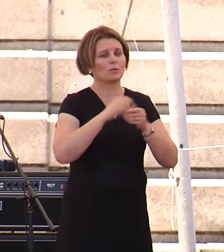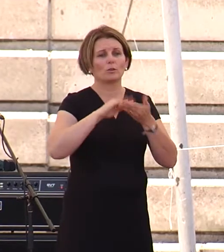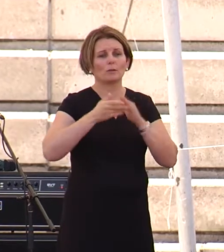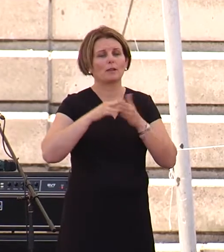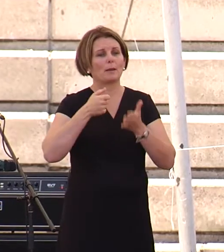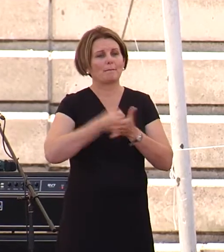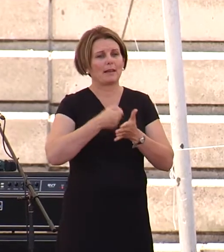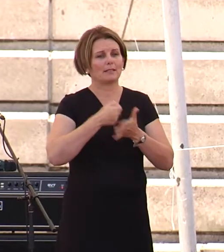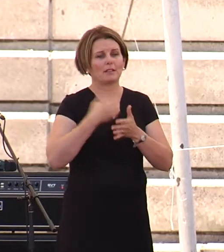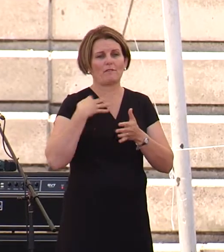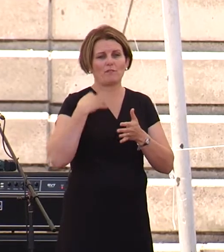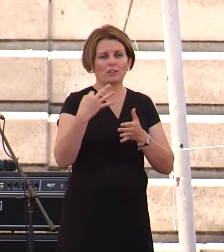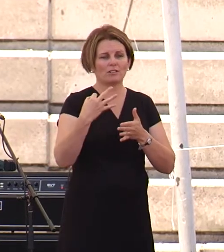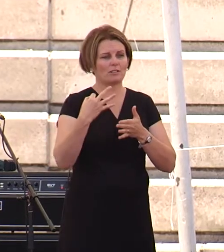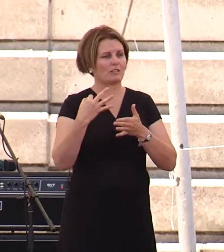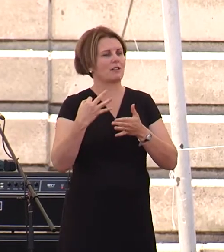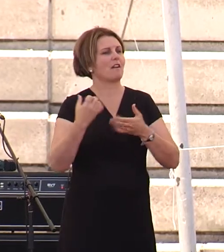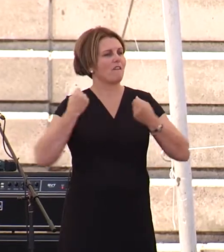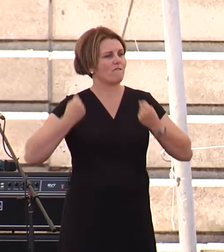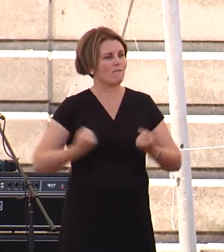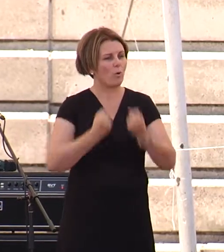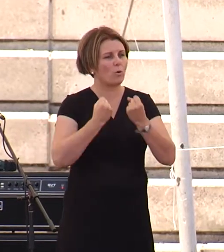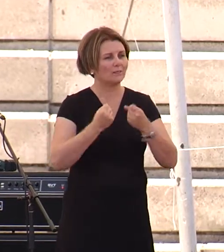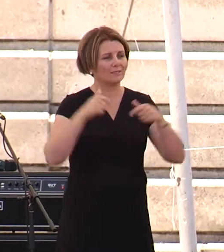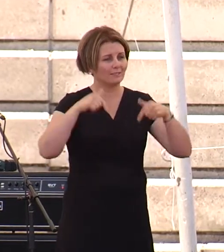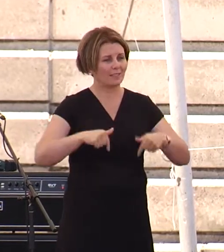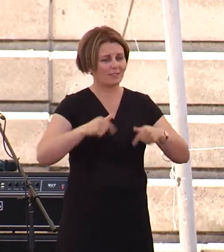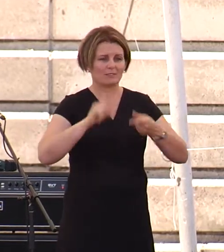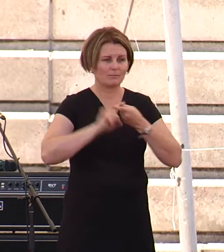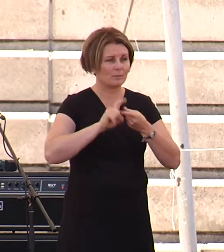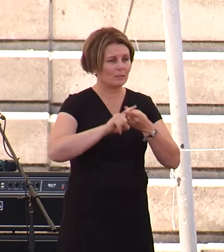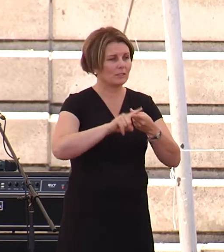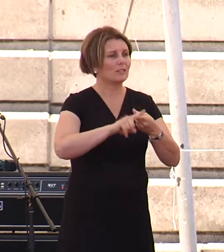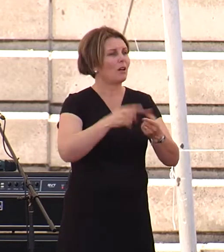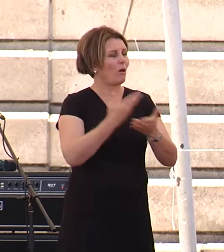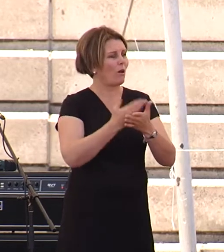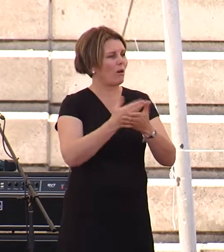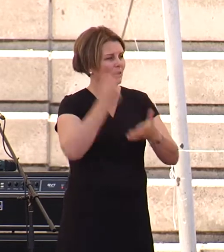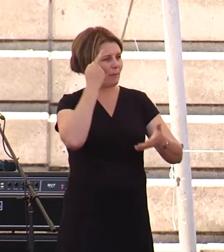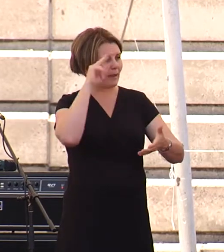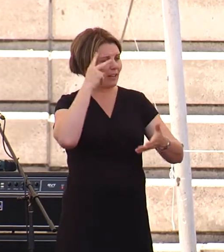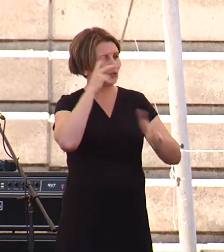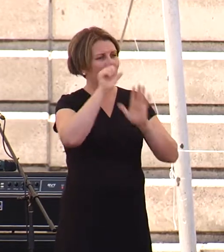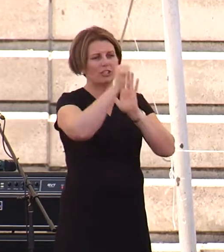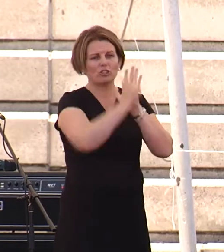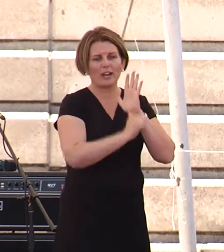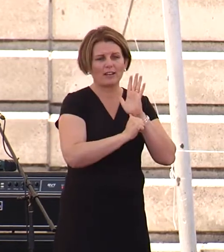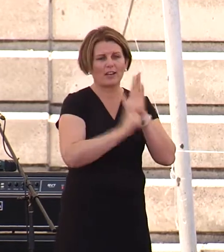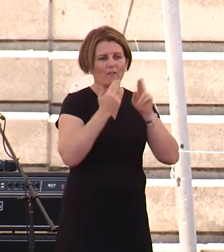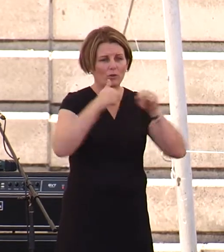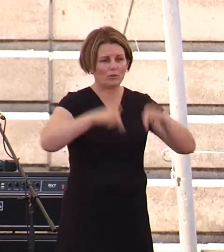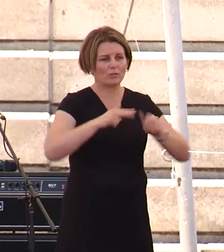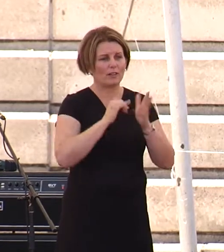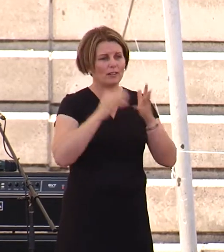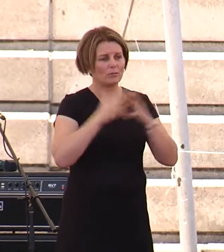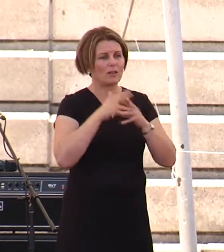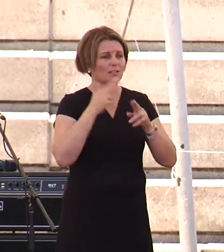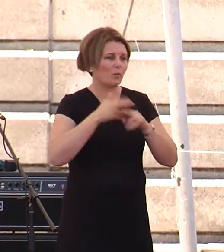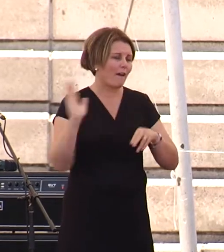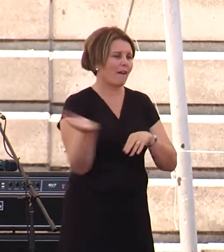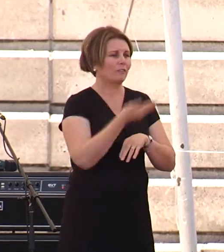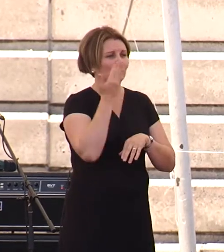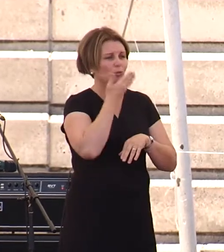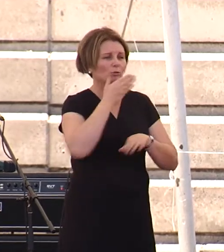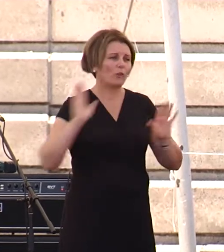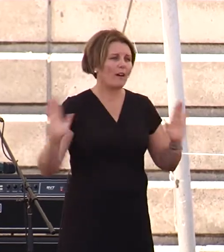community-based volunteer force that will ensure that this issue remains on the political agenda of this state in every school, in every